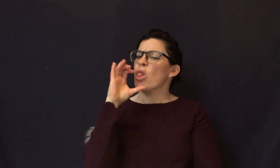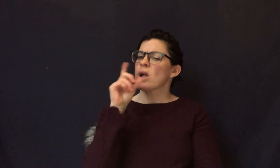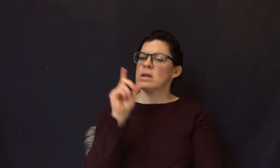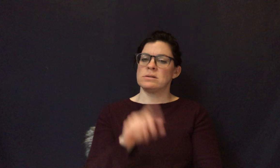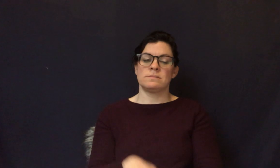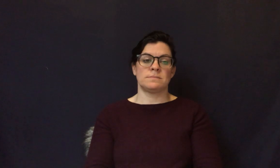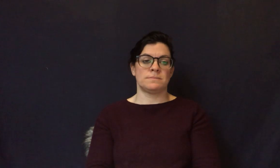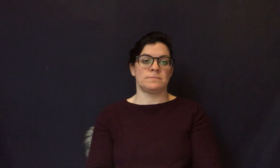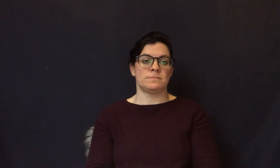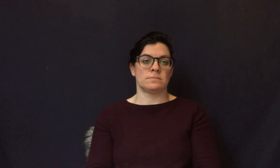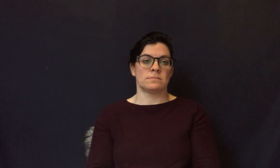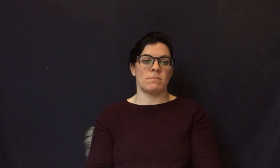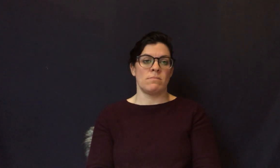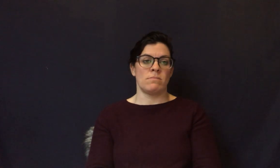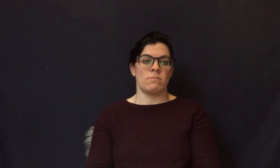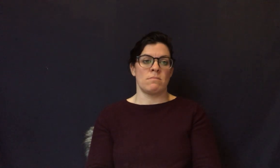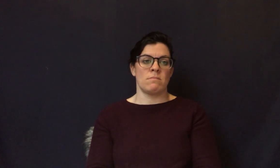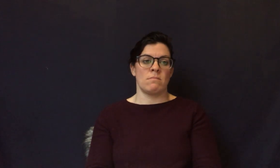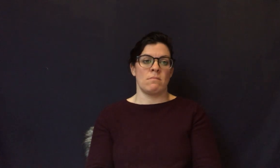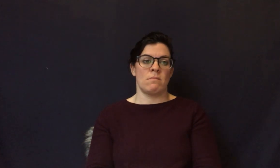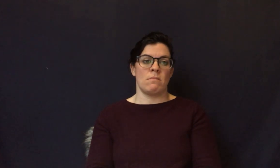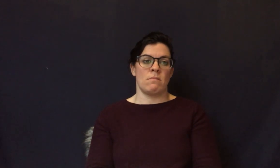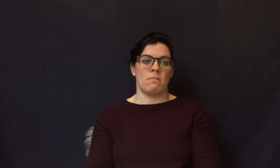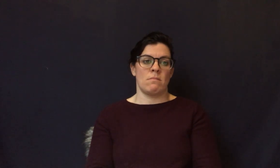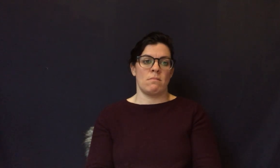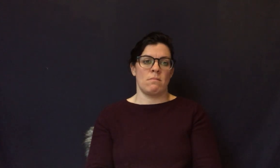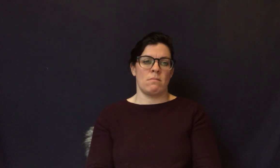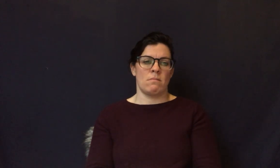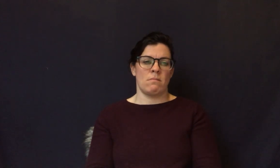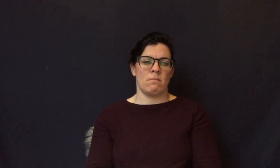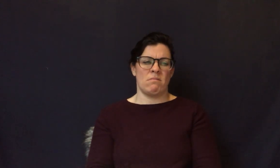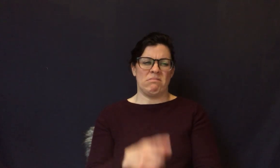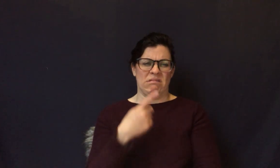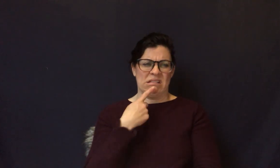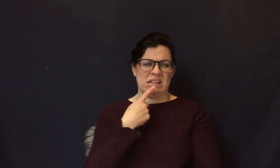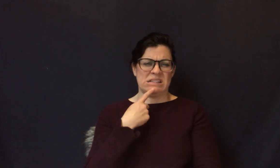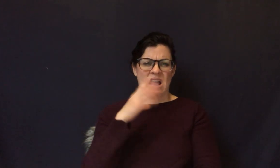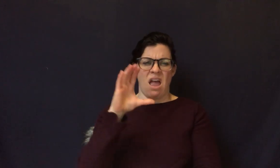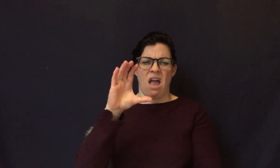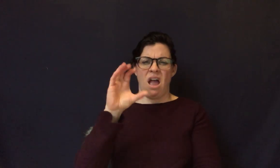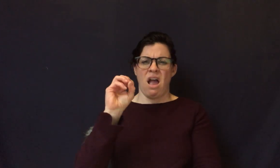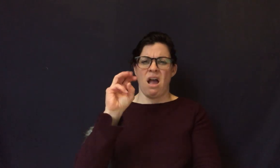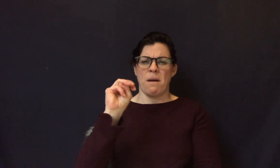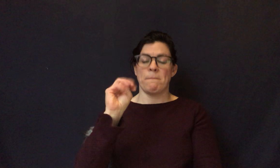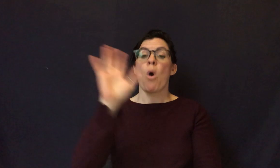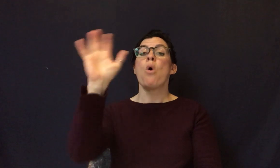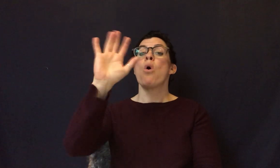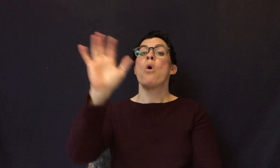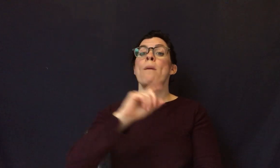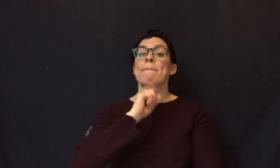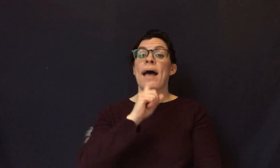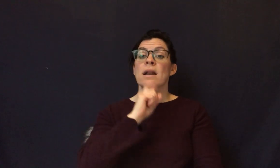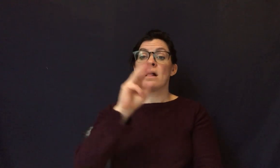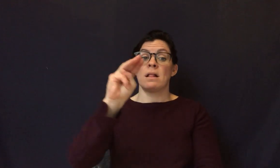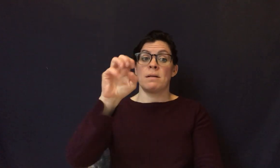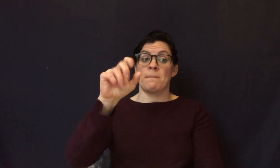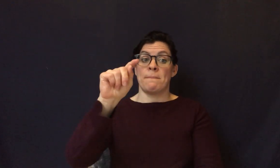It says combustible. It says metals. Combustible metal. Okay, by the way, look. Here's